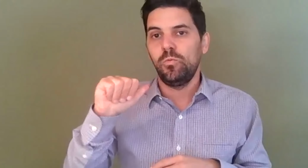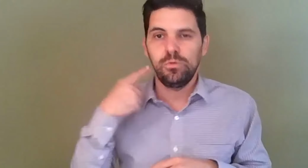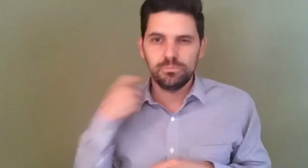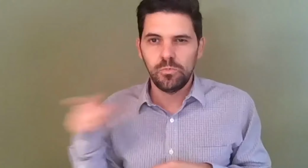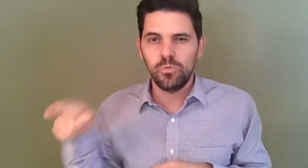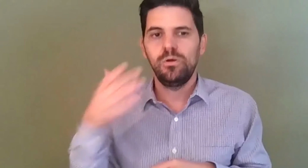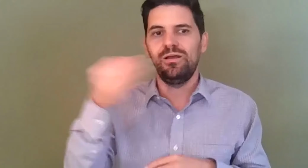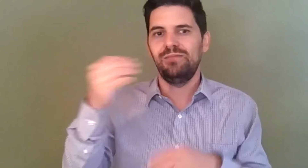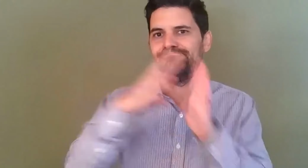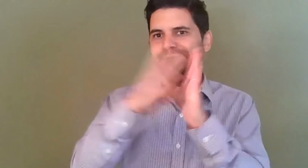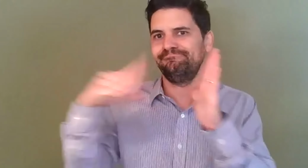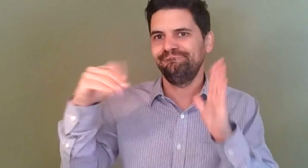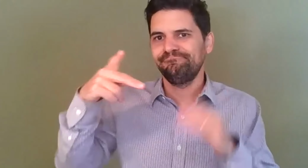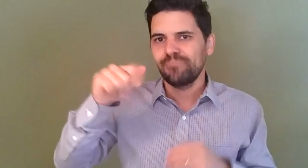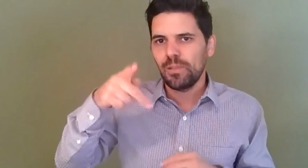the Fiji Islands,